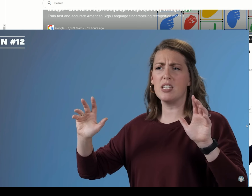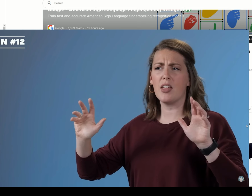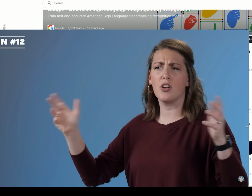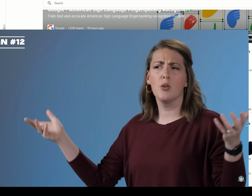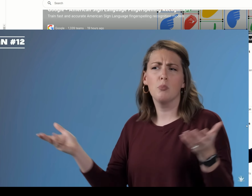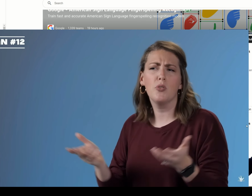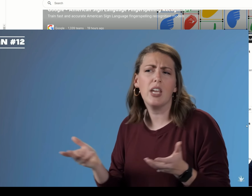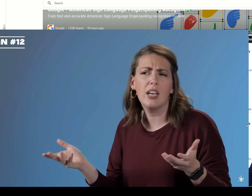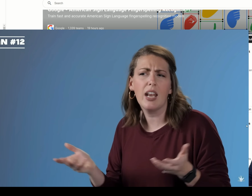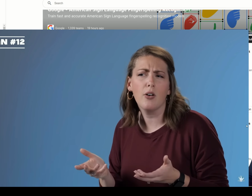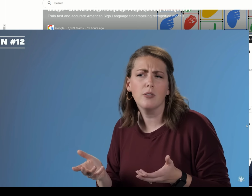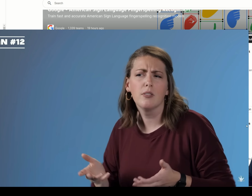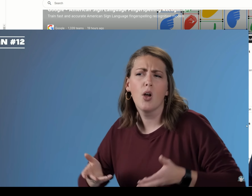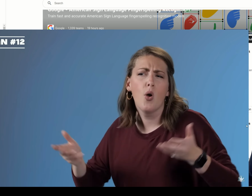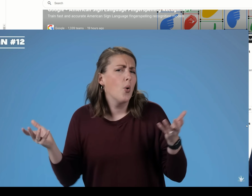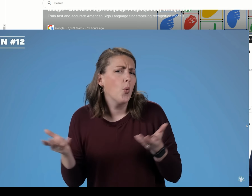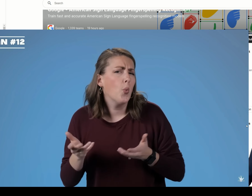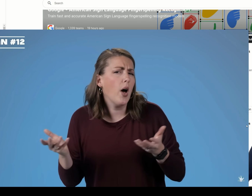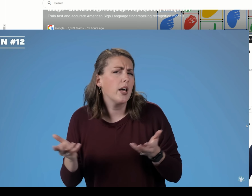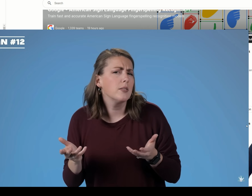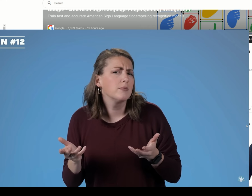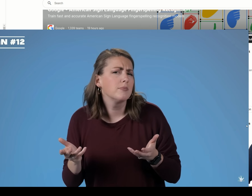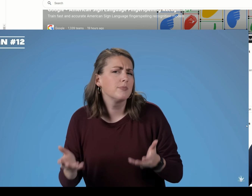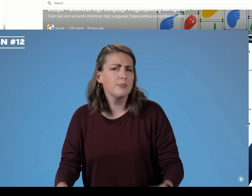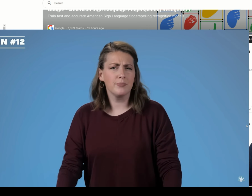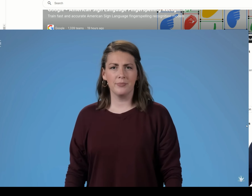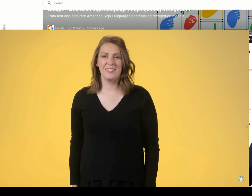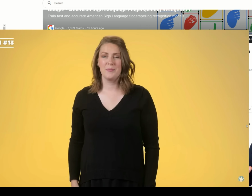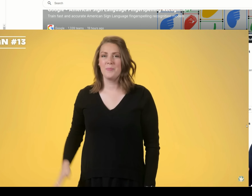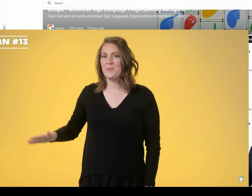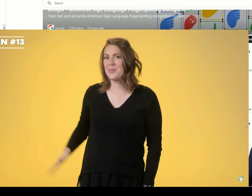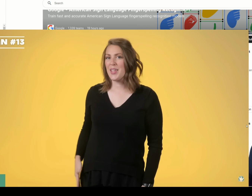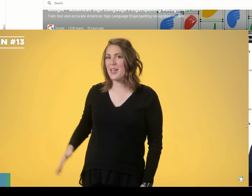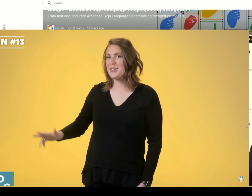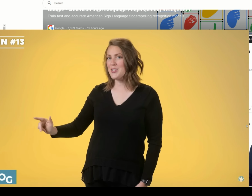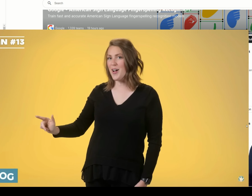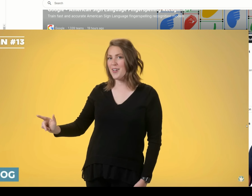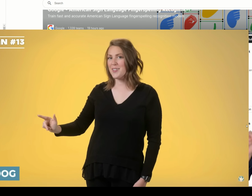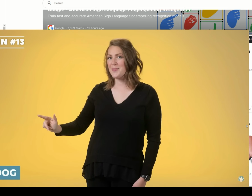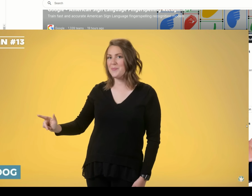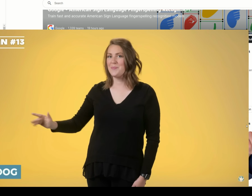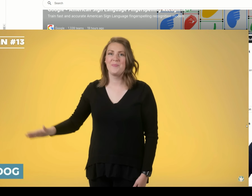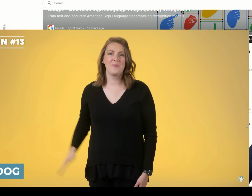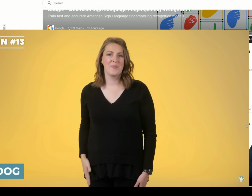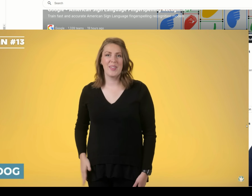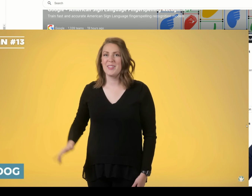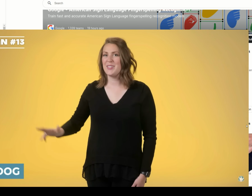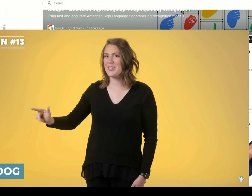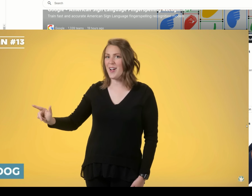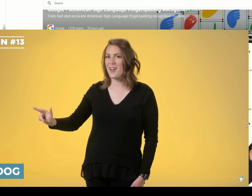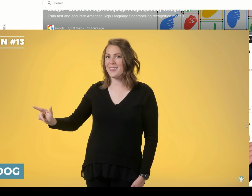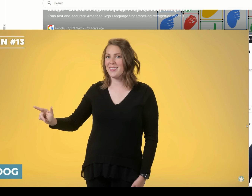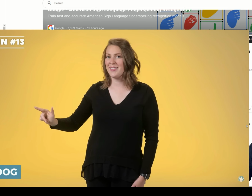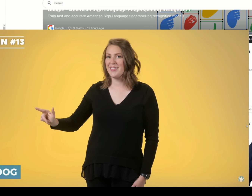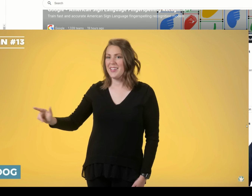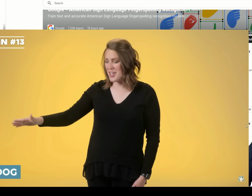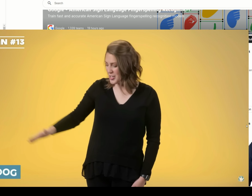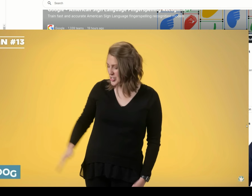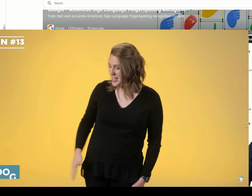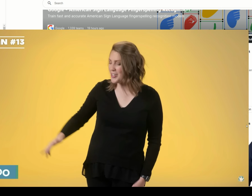elephant, and how, you, me, words like that.